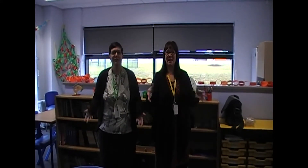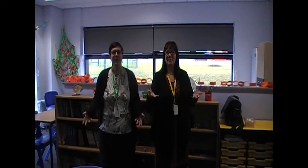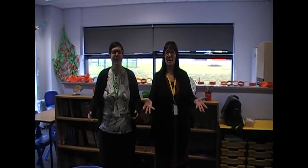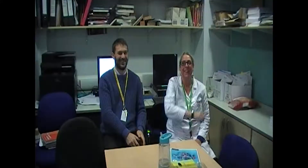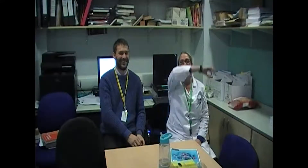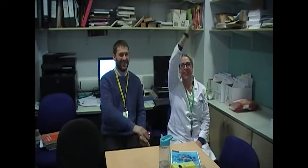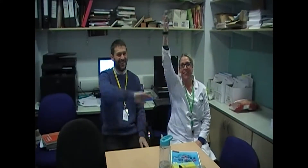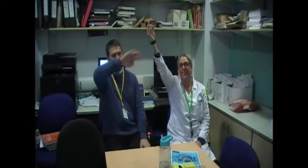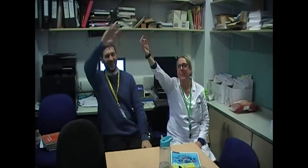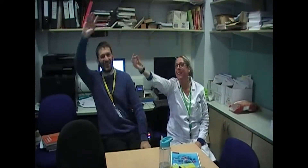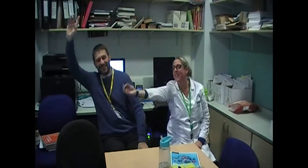is me.